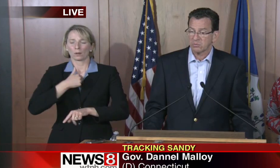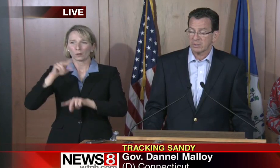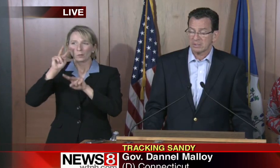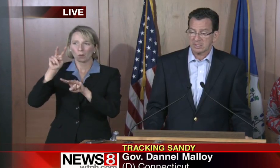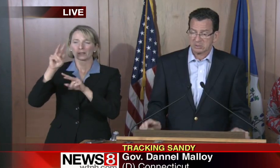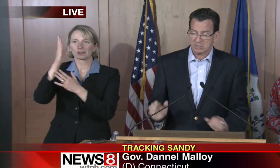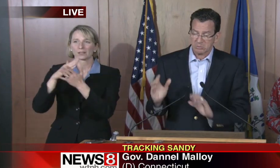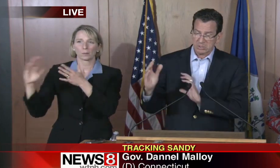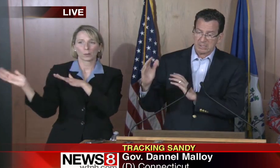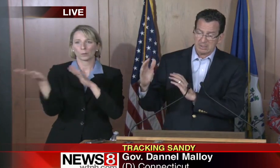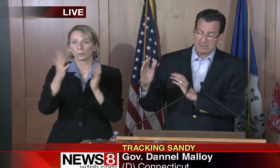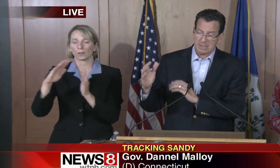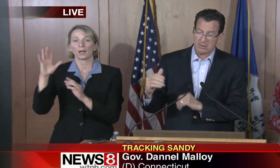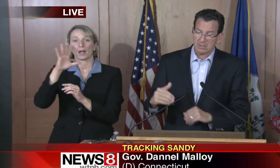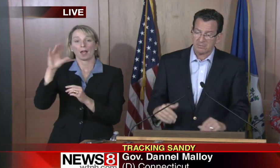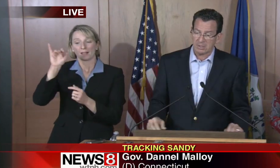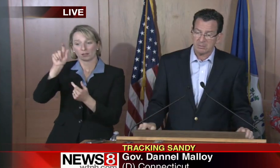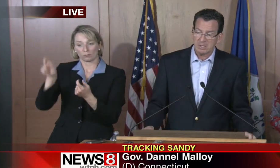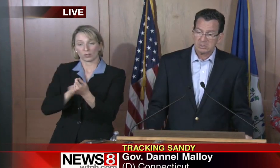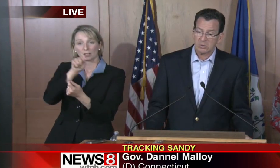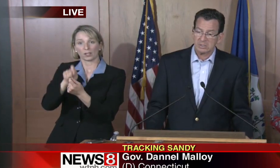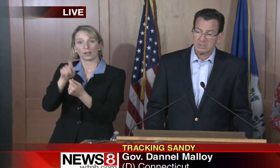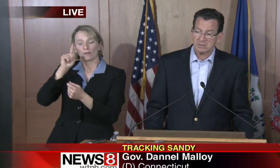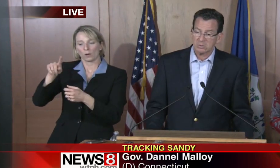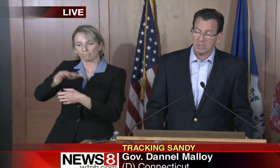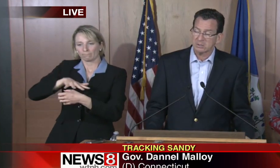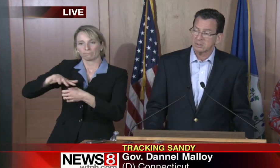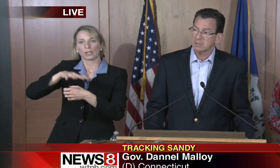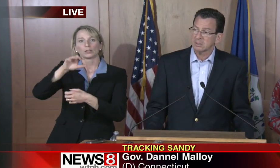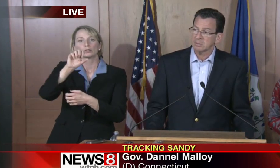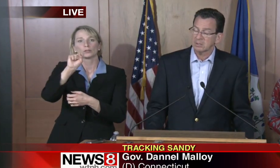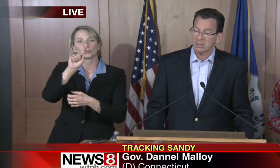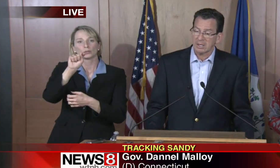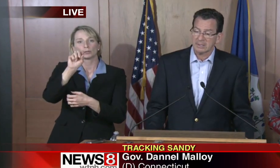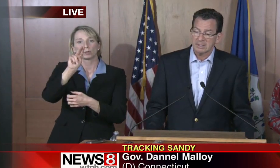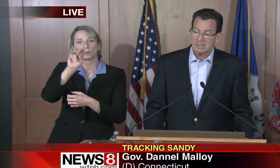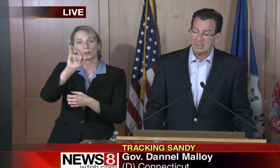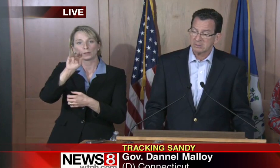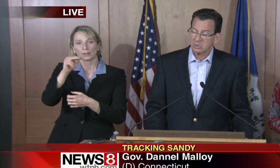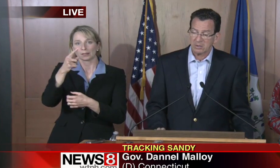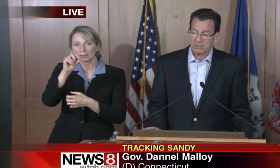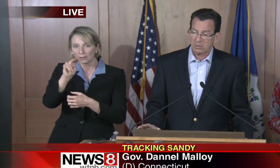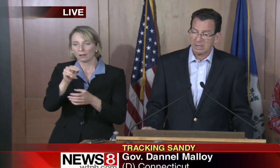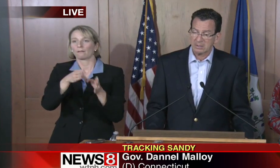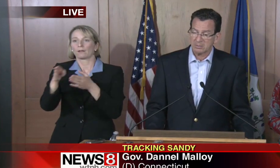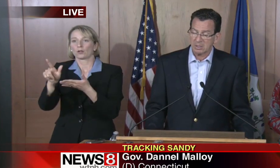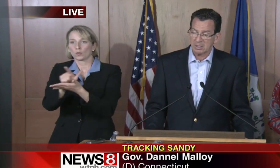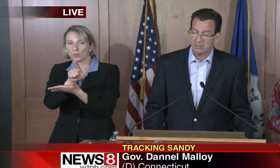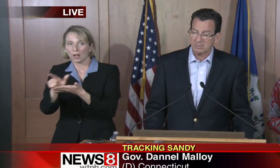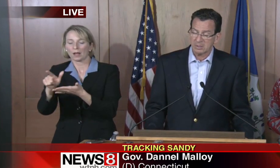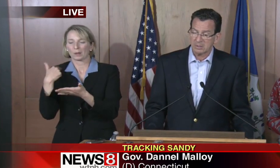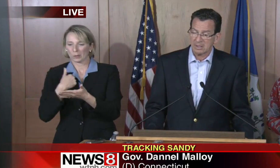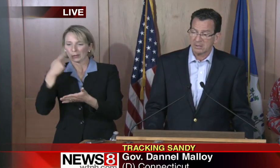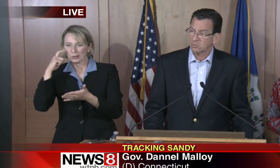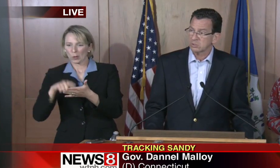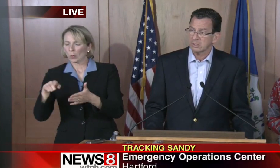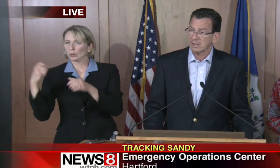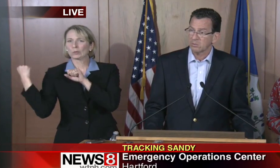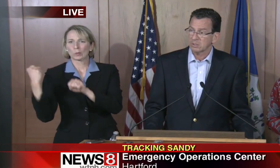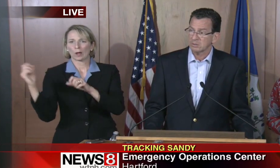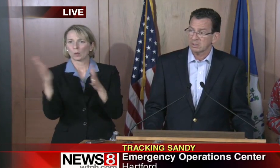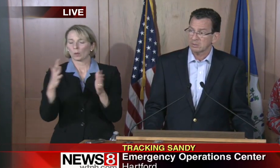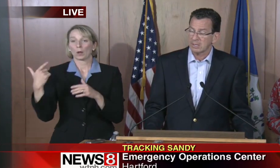winds move it. And this is in particularly the area of Stonington, New London, and the like. So I don't think we're out of the